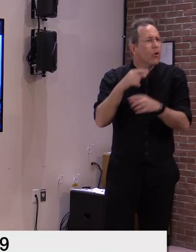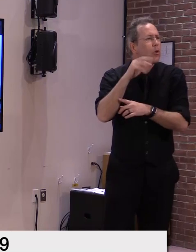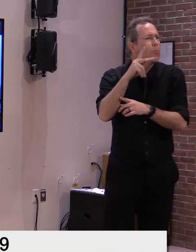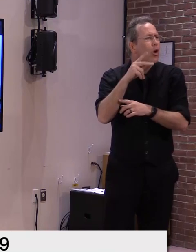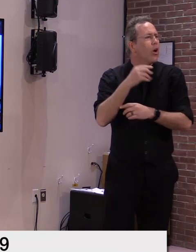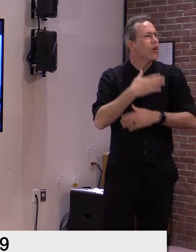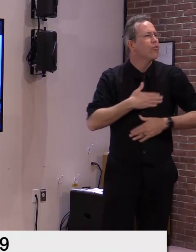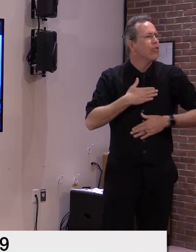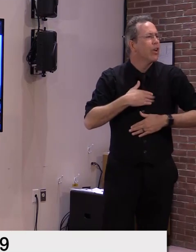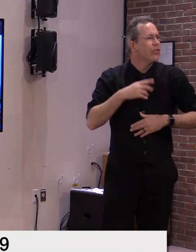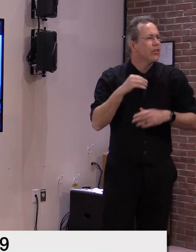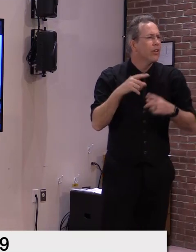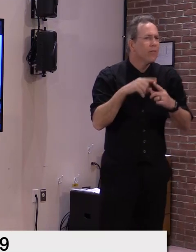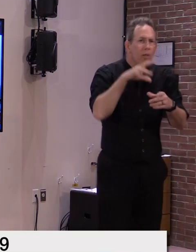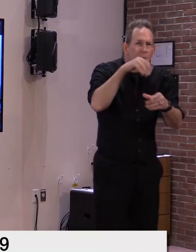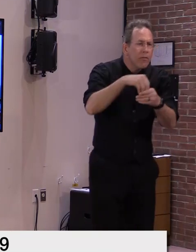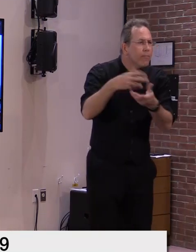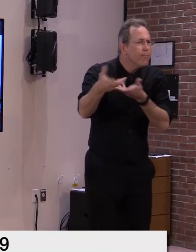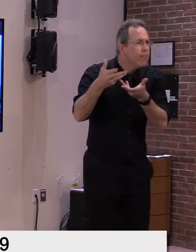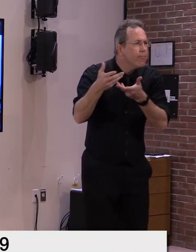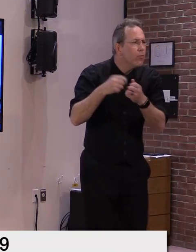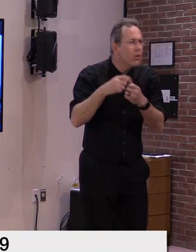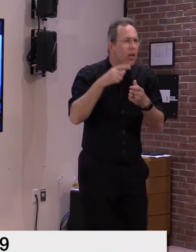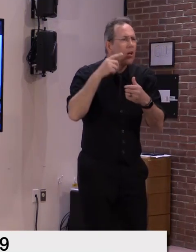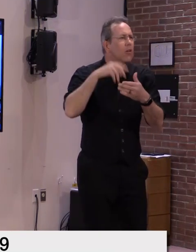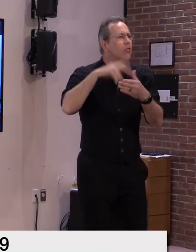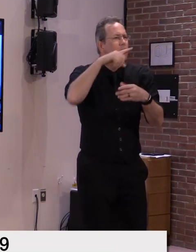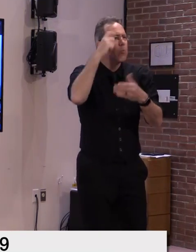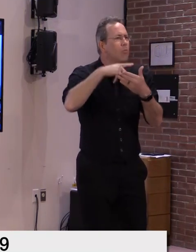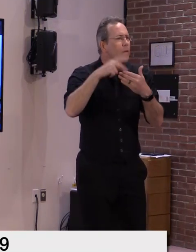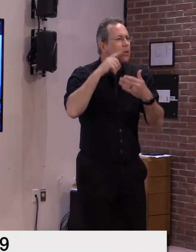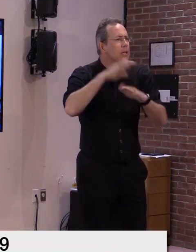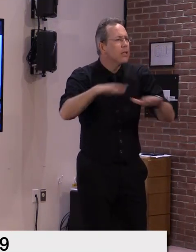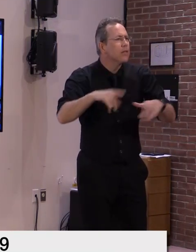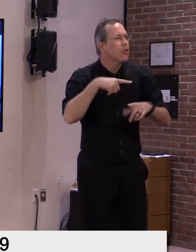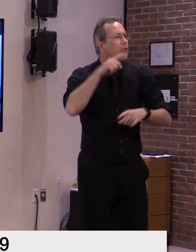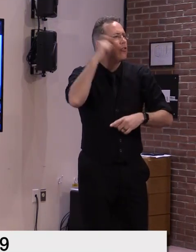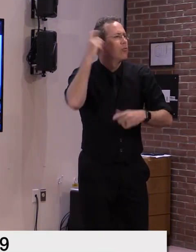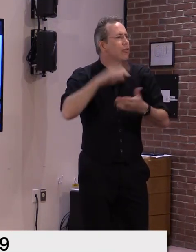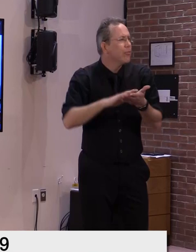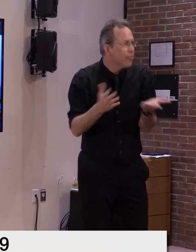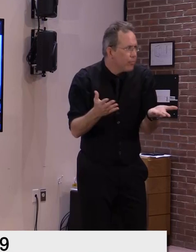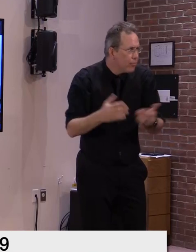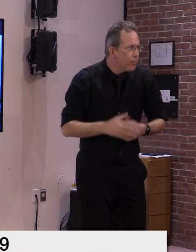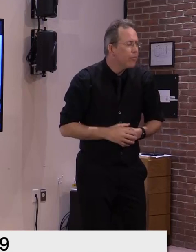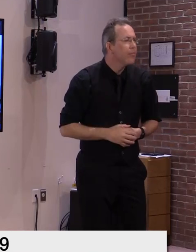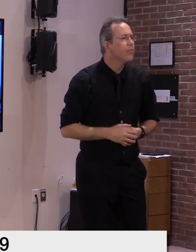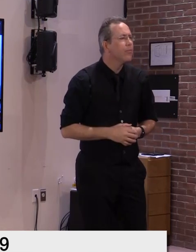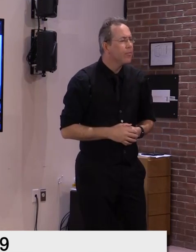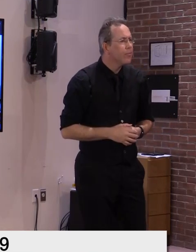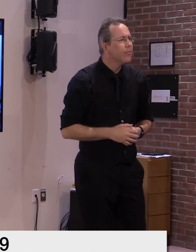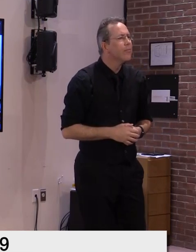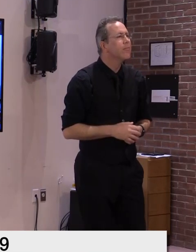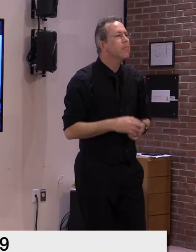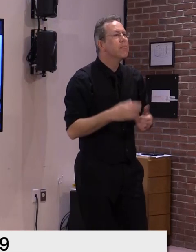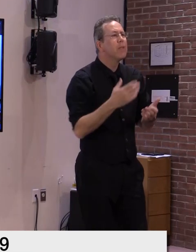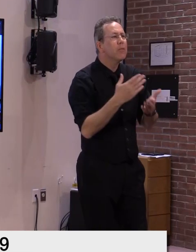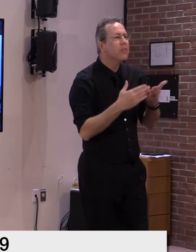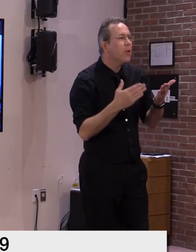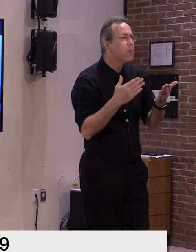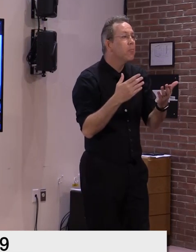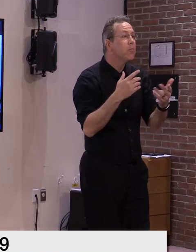component. Also, I think that for many of the older kids, there will probably be an employment component as